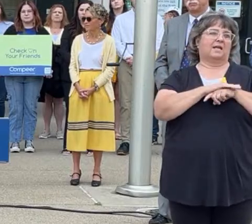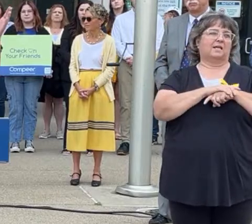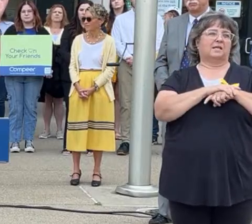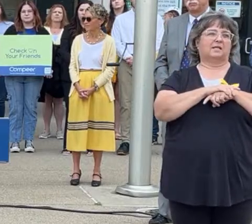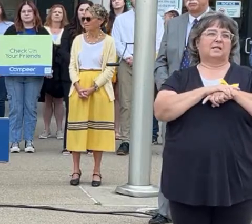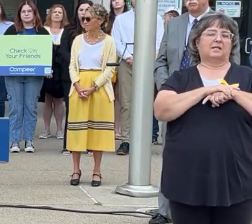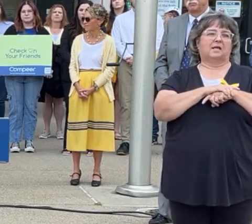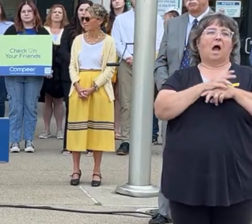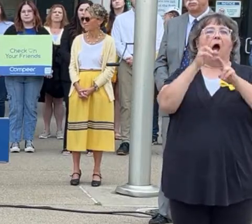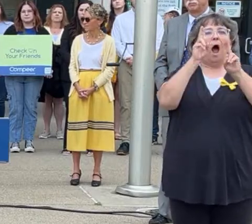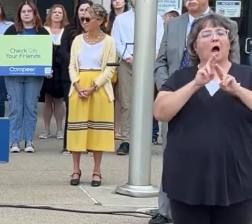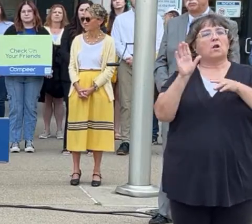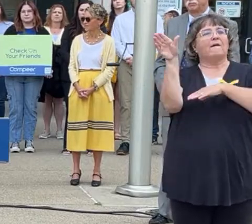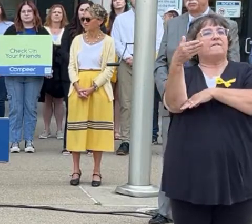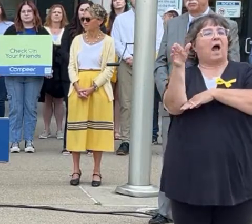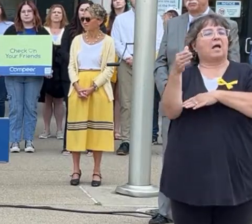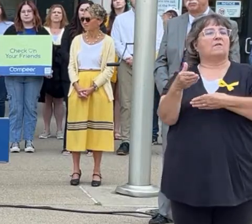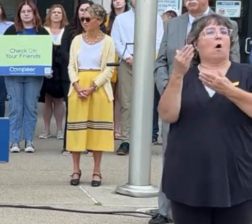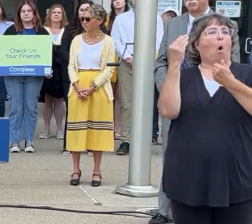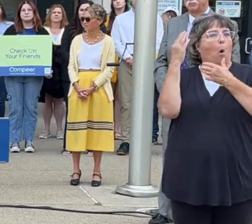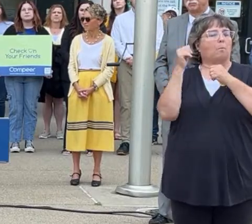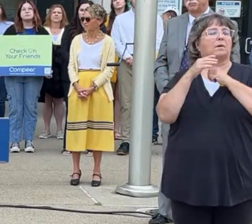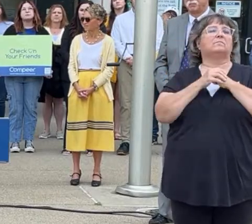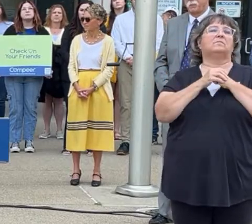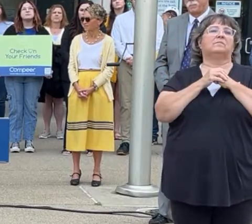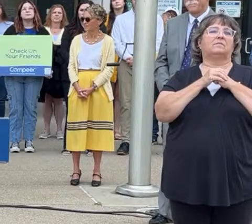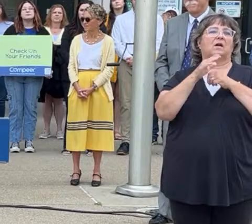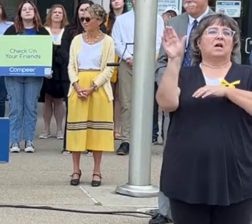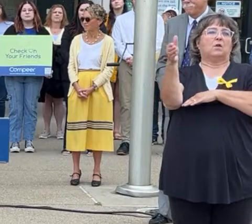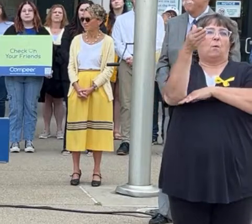and to honor this flag of hope that will